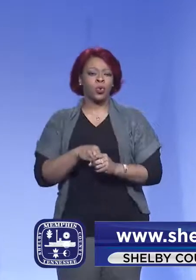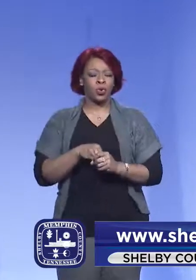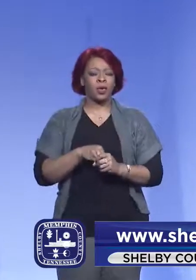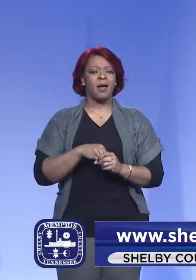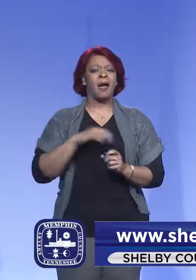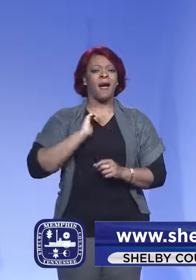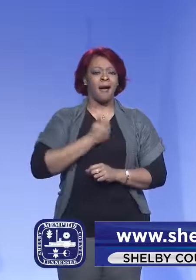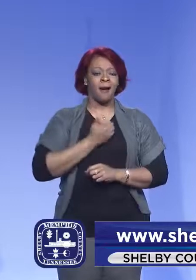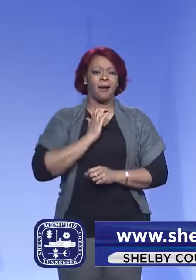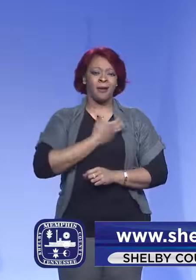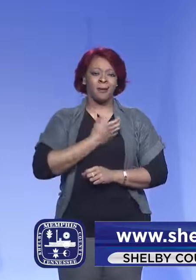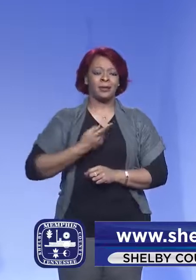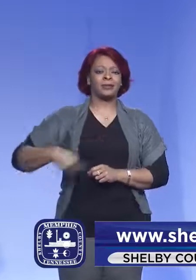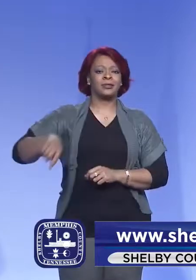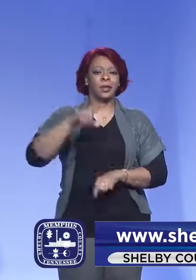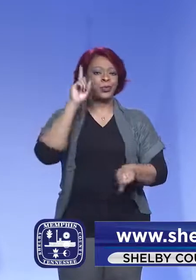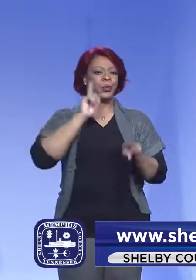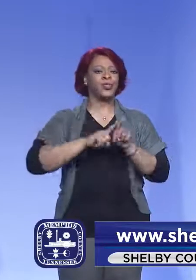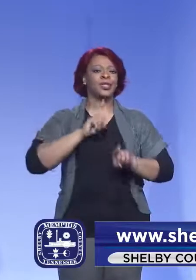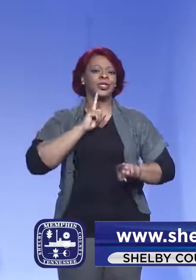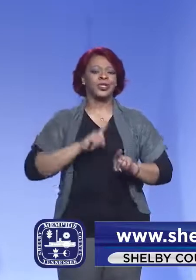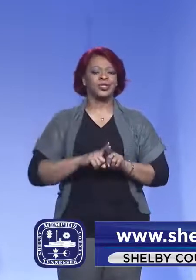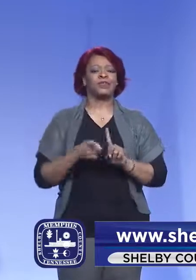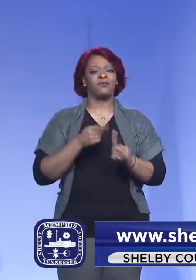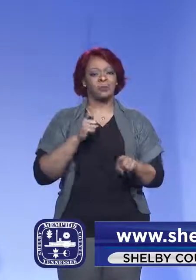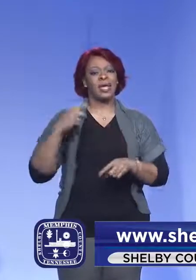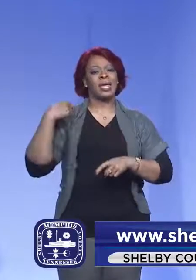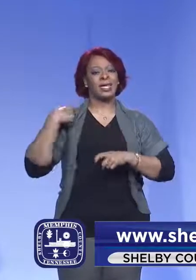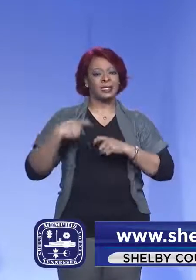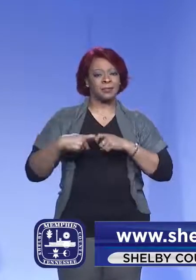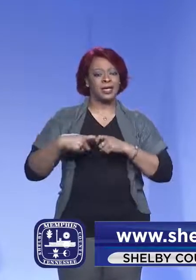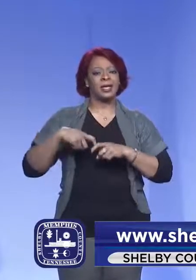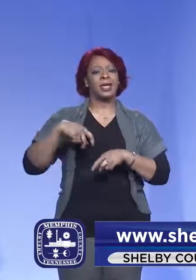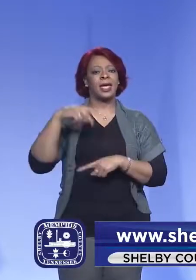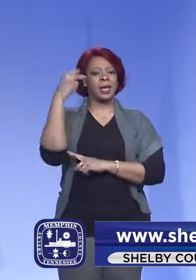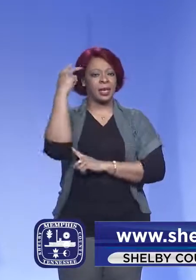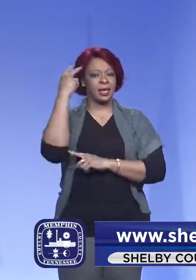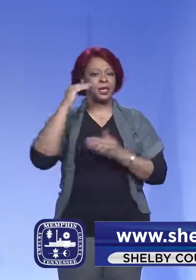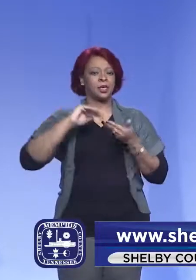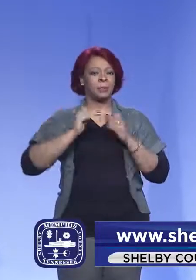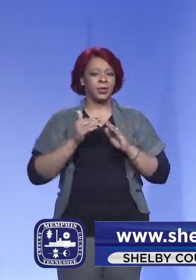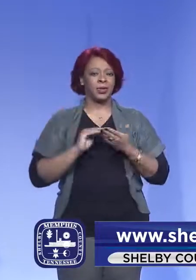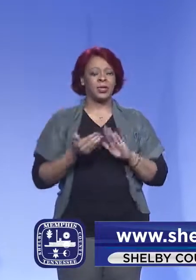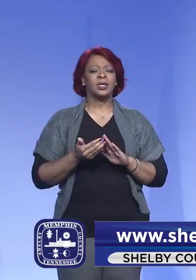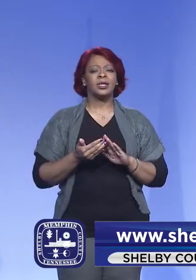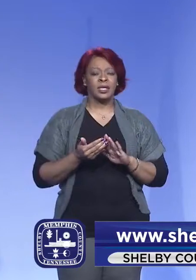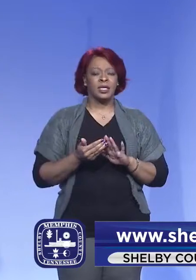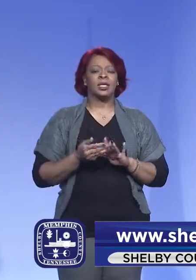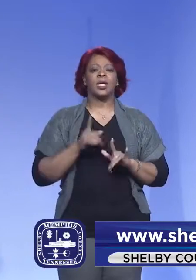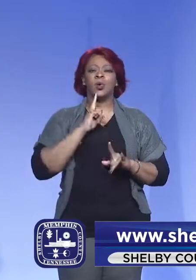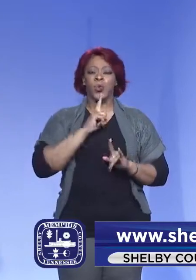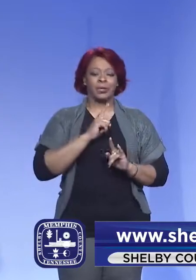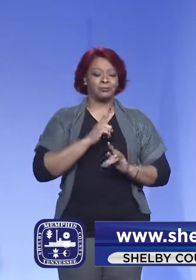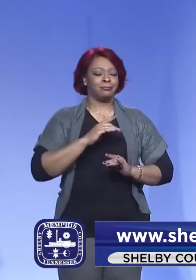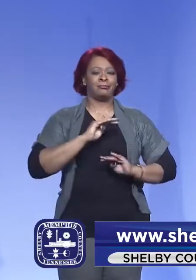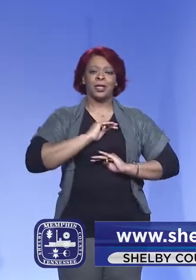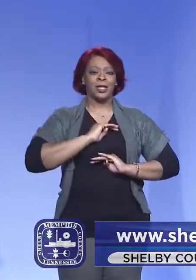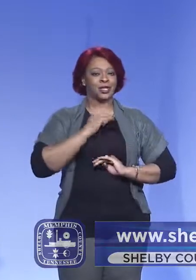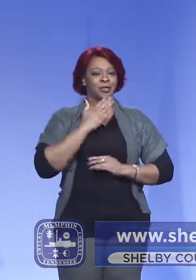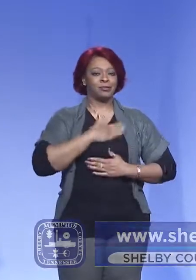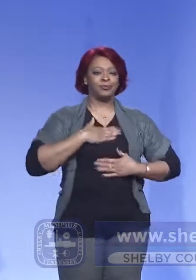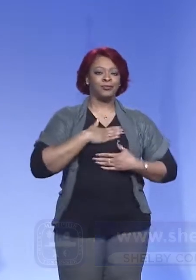fellow brothers and sisters from the Hispanic and Latino community. Therefore, it's a pleasure for me